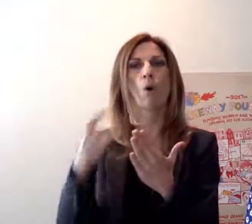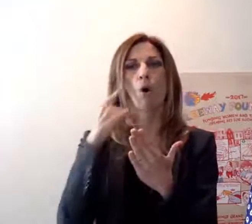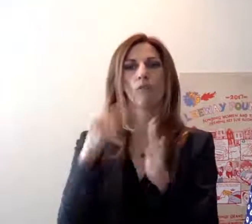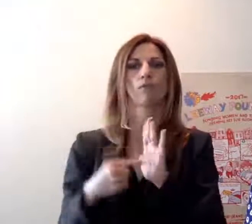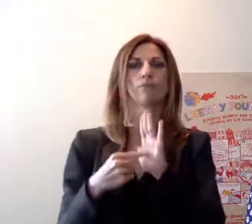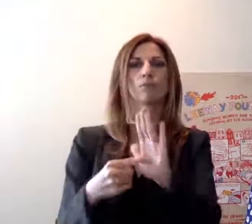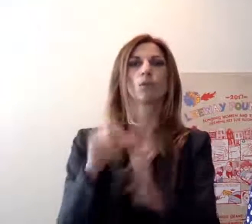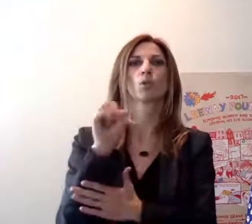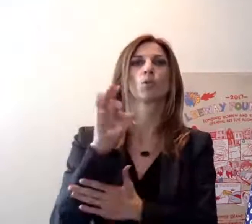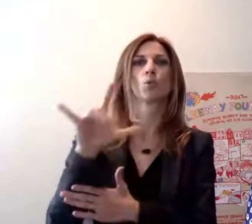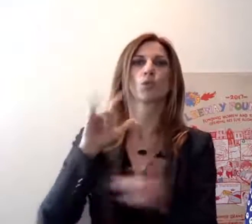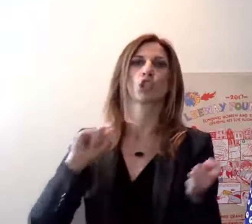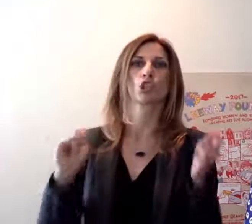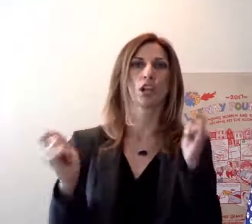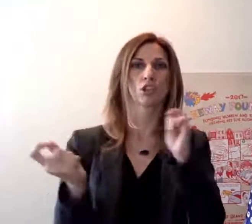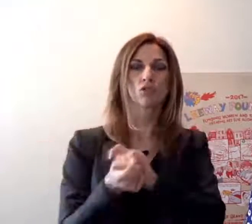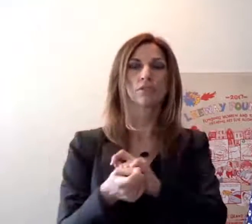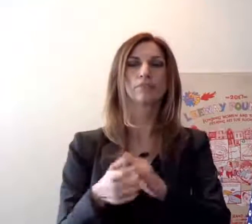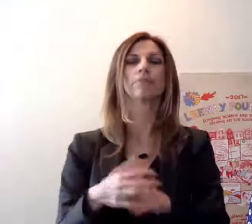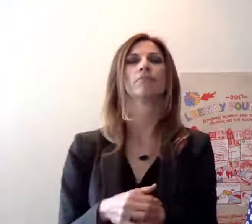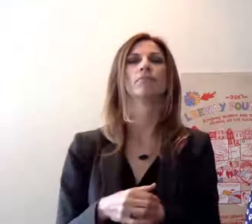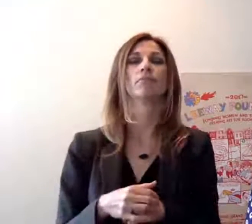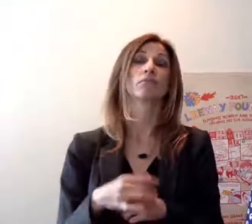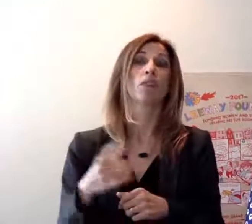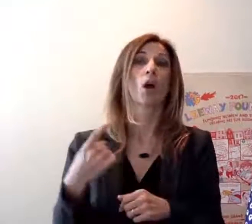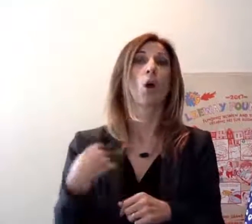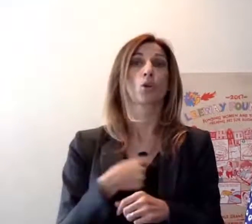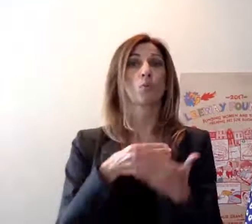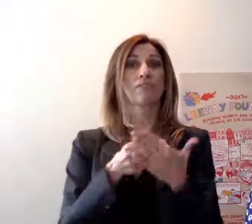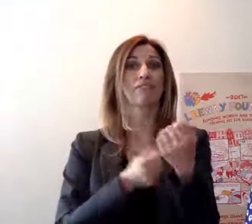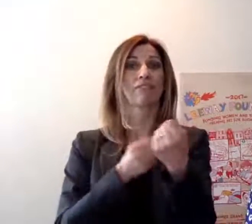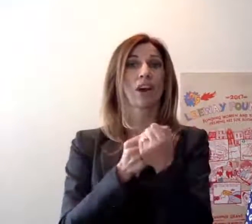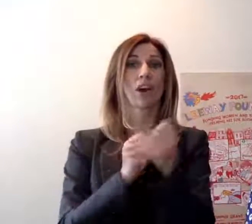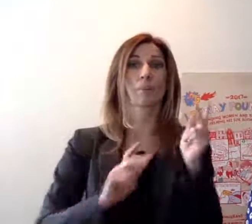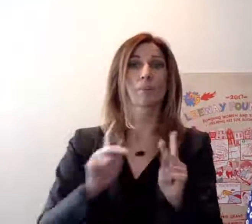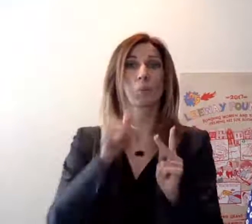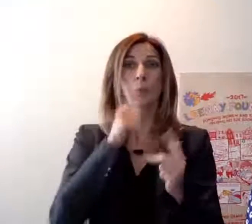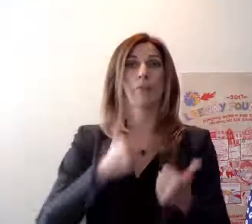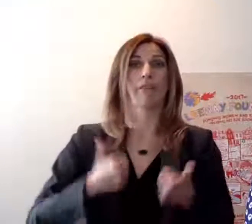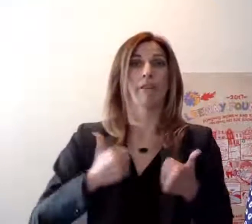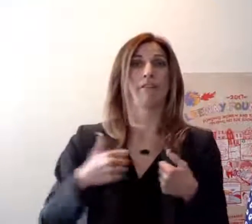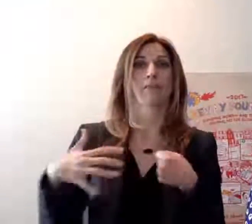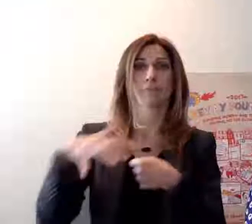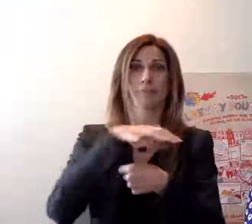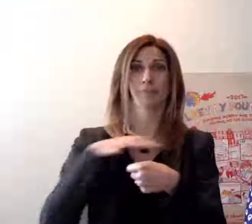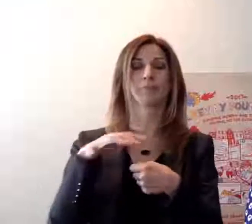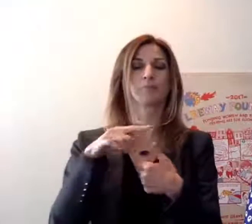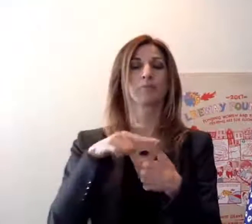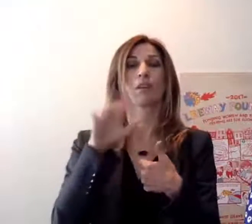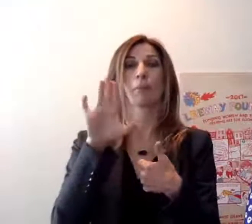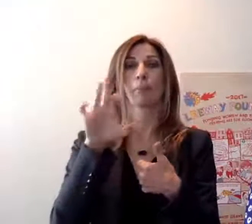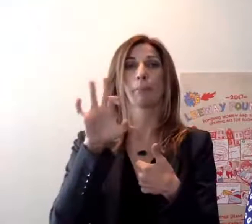change. So we fund folks that are living in Bucks